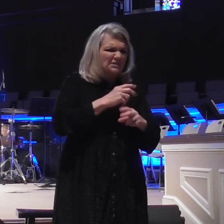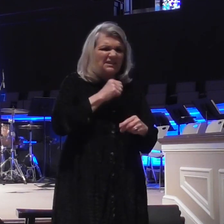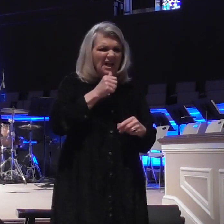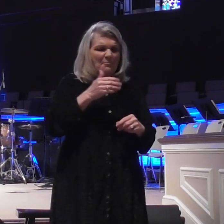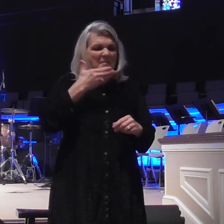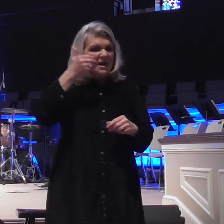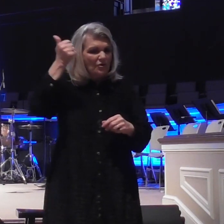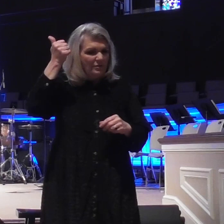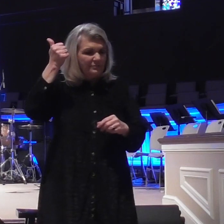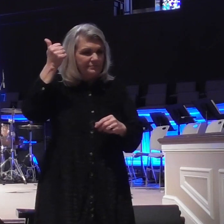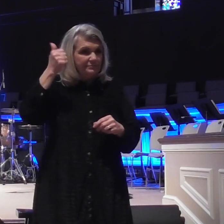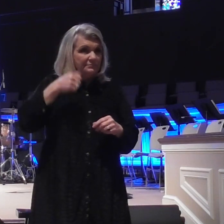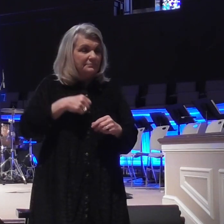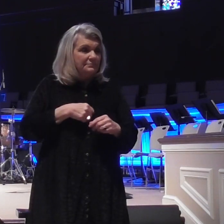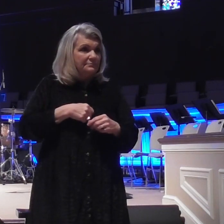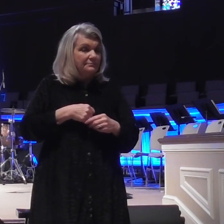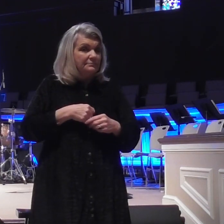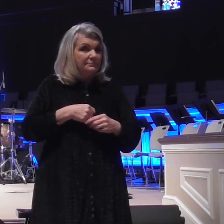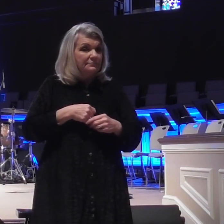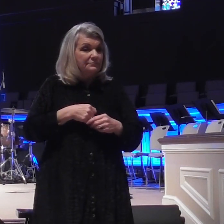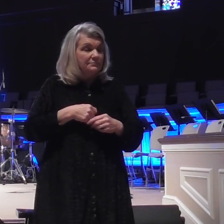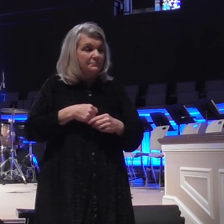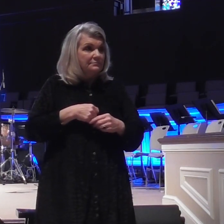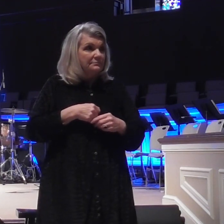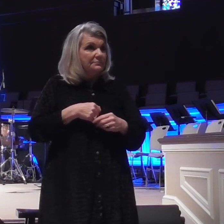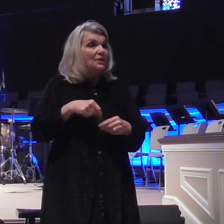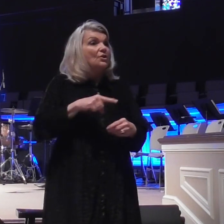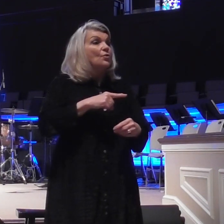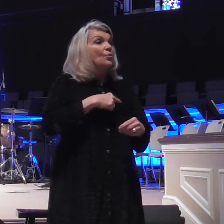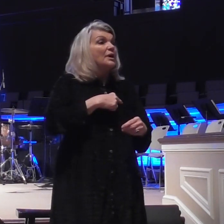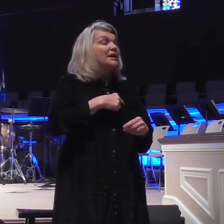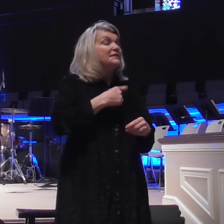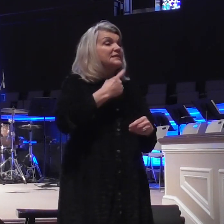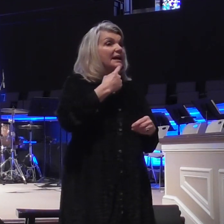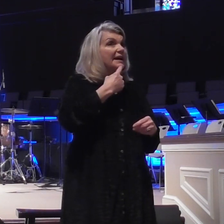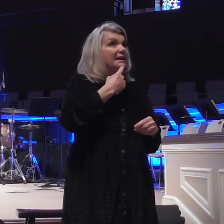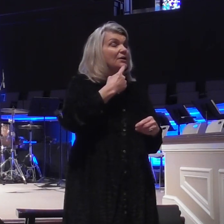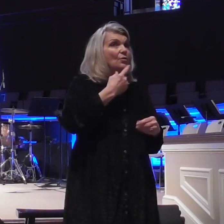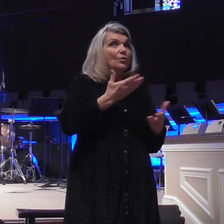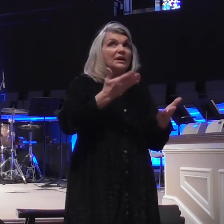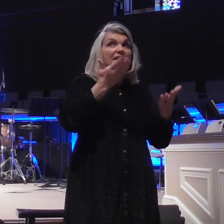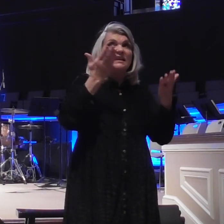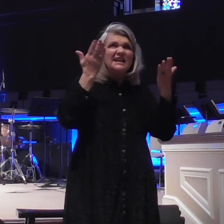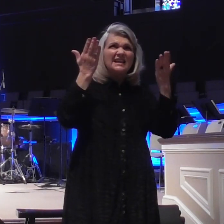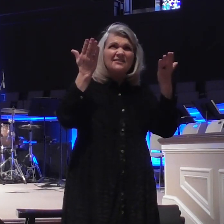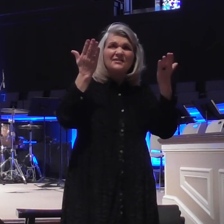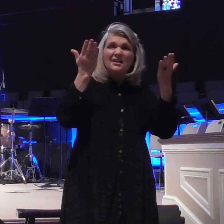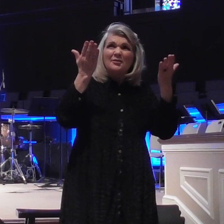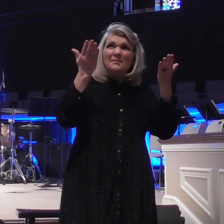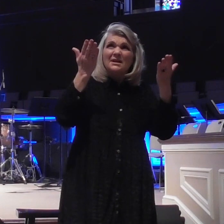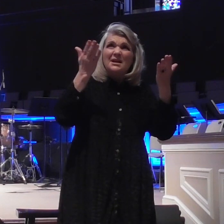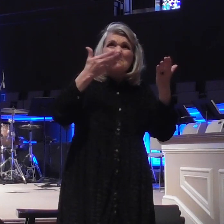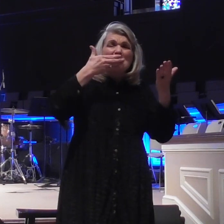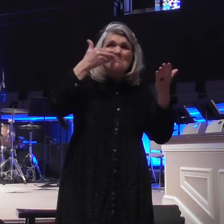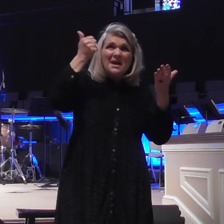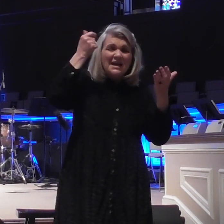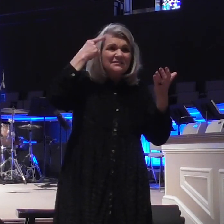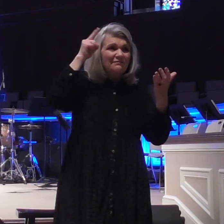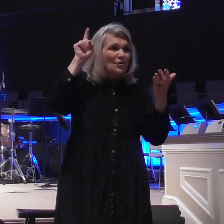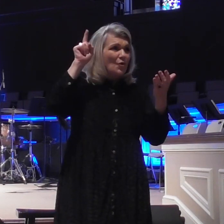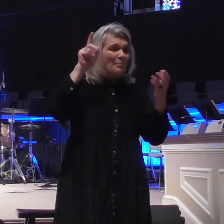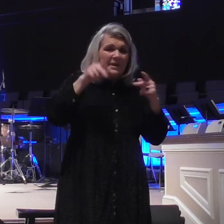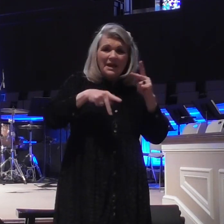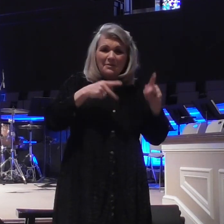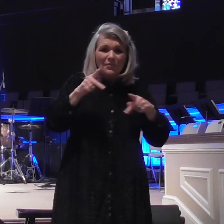And so we stand as people who want to raise up and lift up the ideal, what's best, the ideal, what's best for human beings